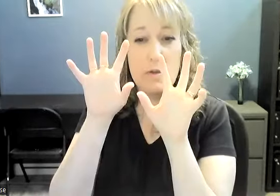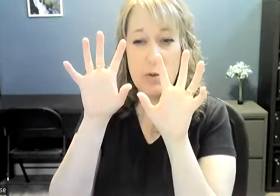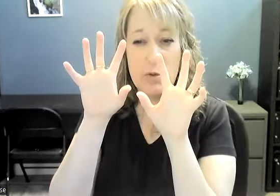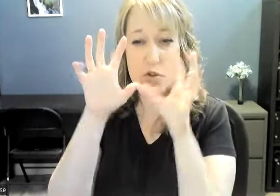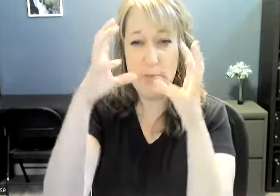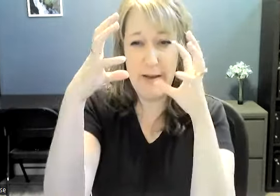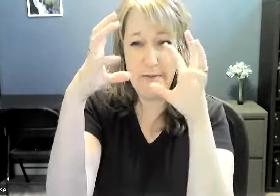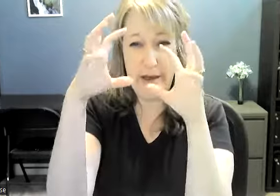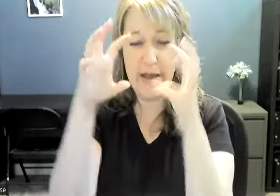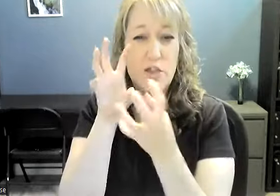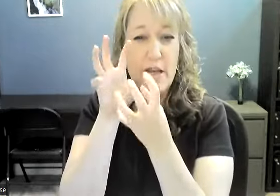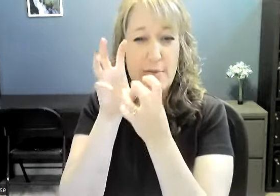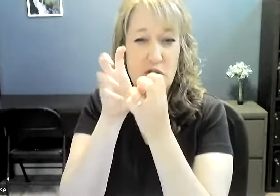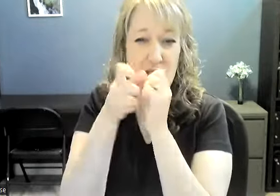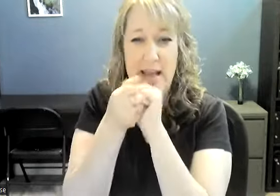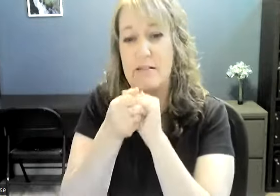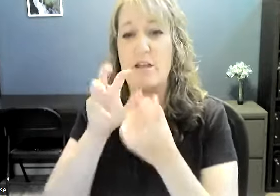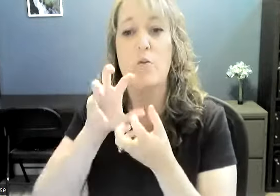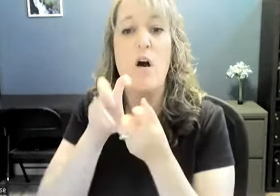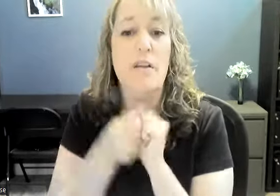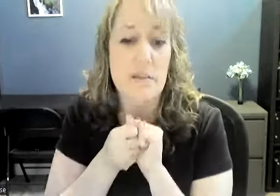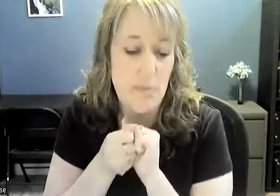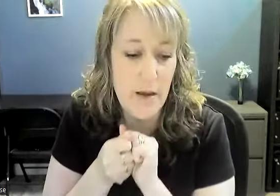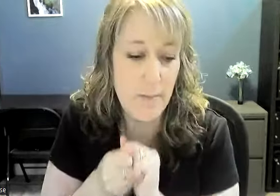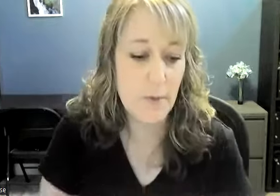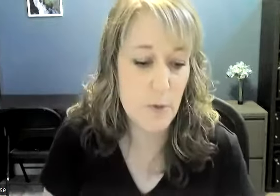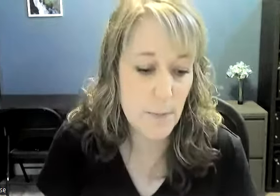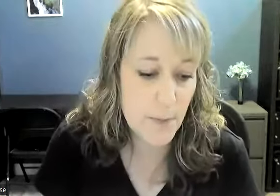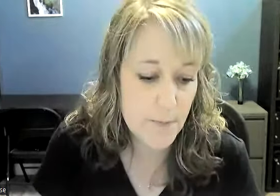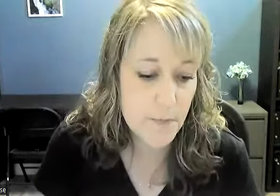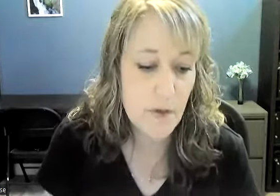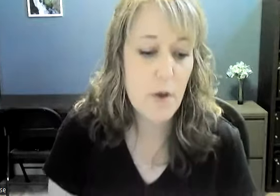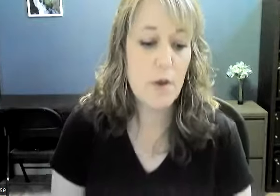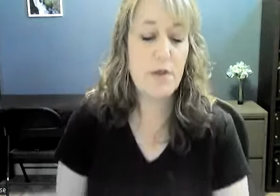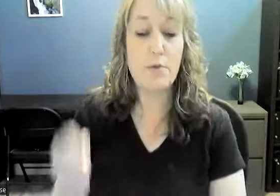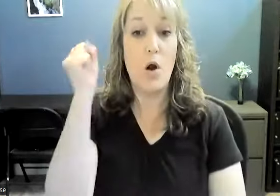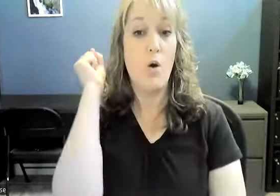start with 2 bent 5 hand shapes and just act like you're wadding something up. Crumple. Throw.